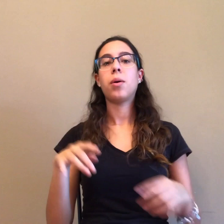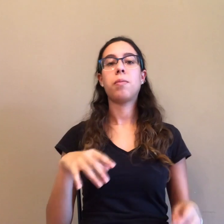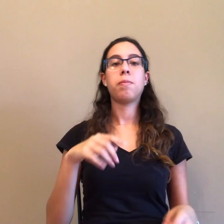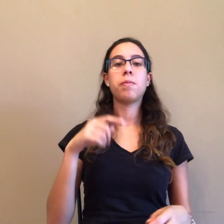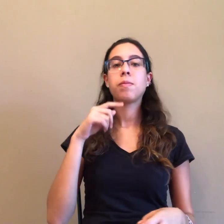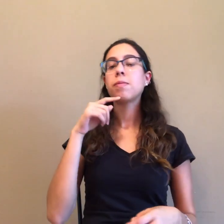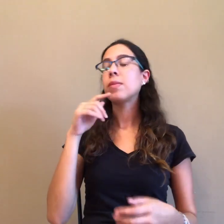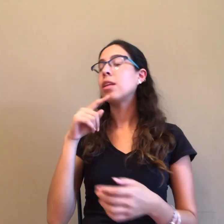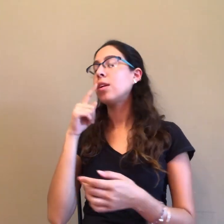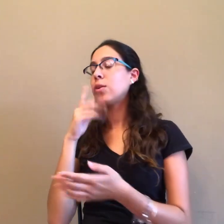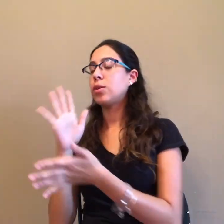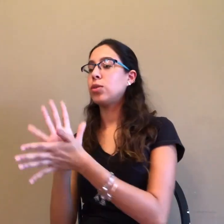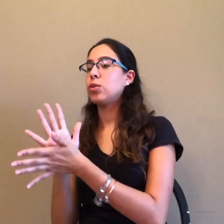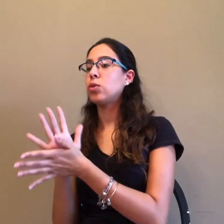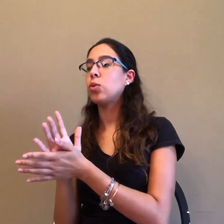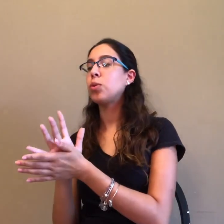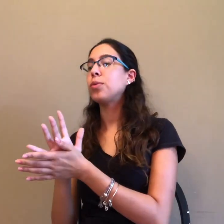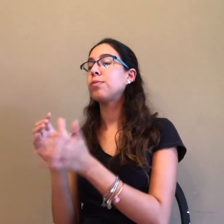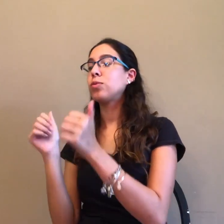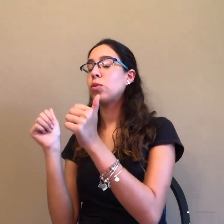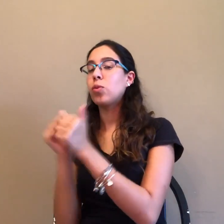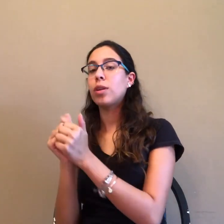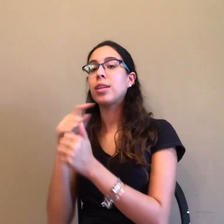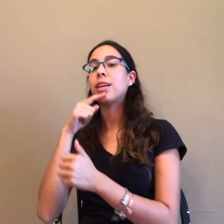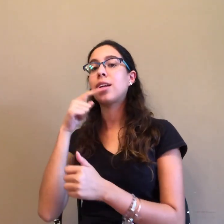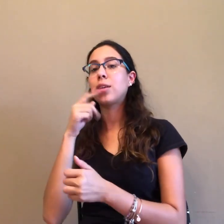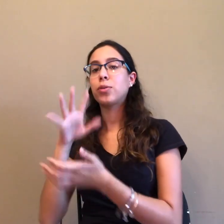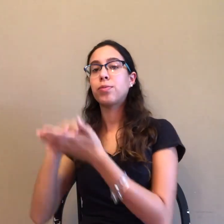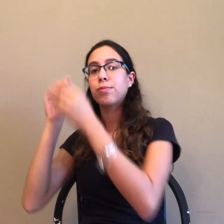a local public school with hearing students.